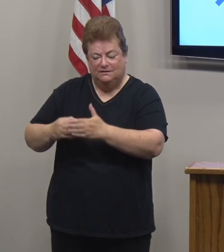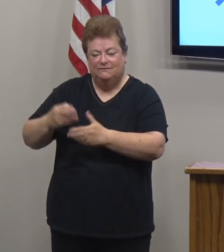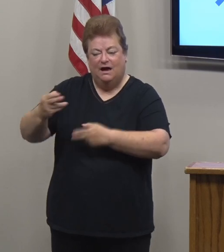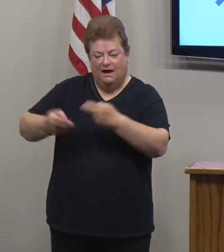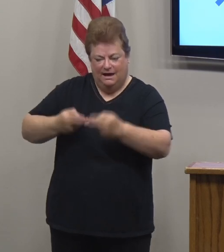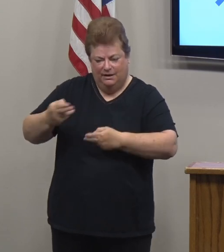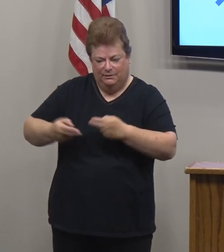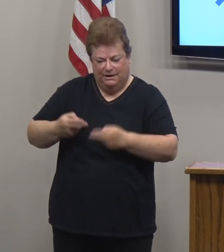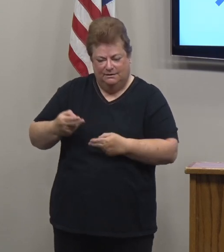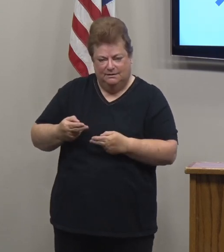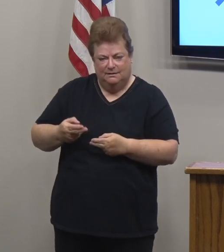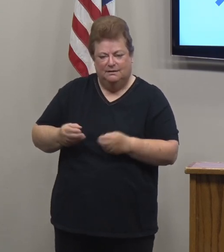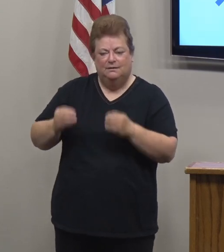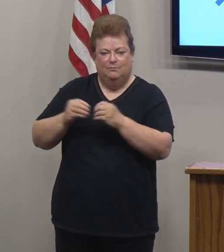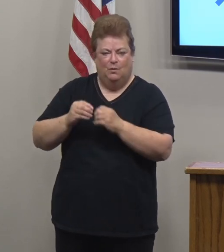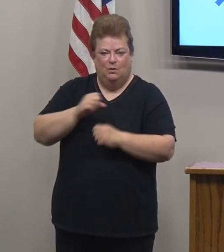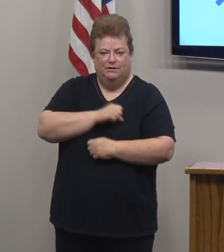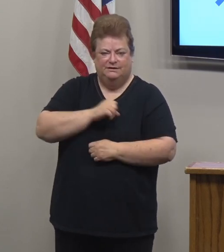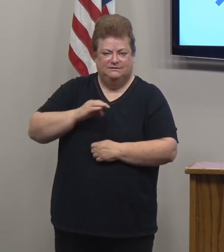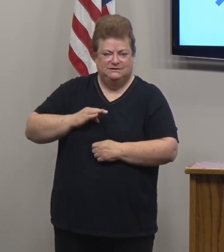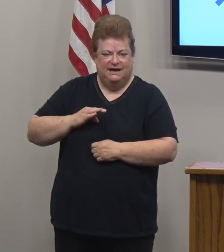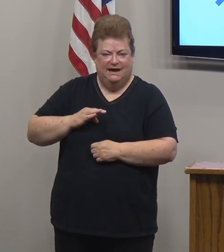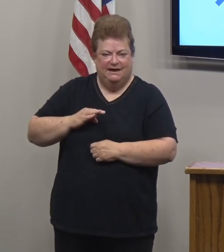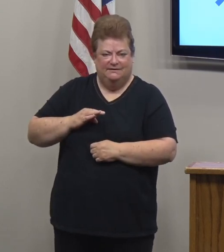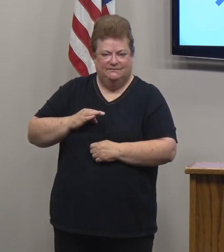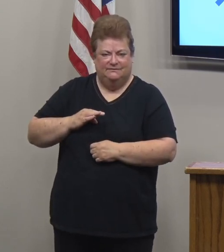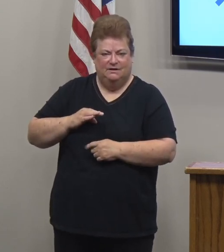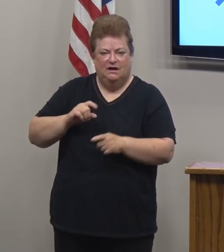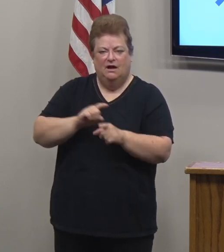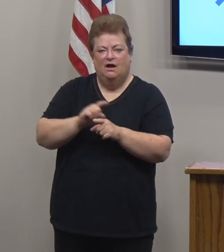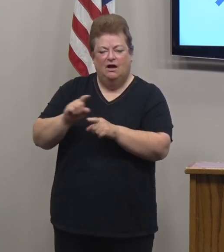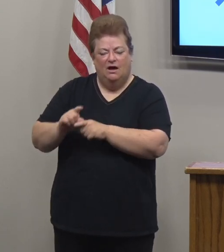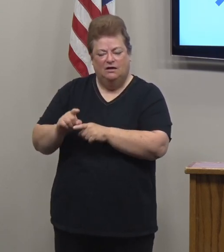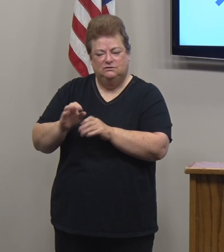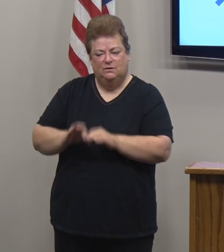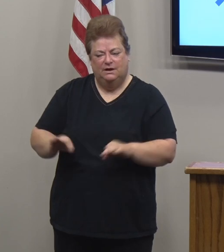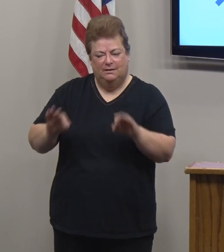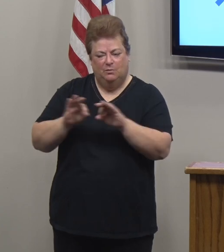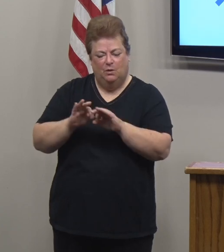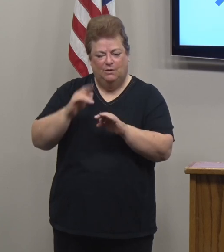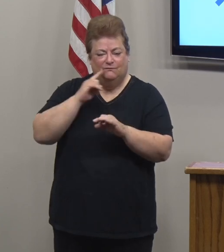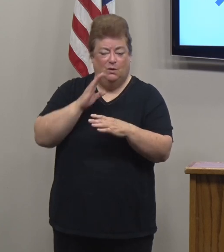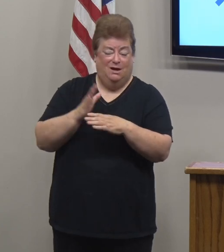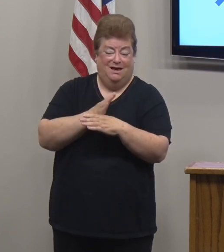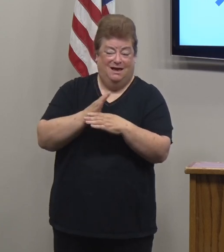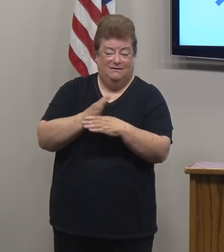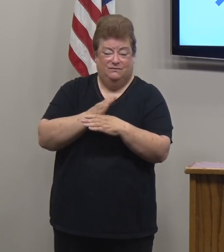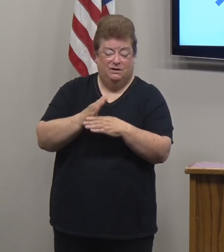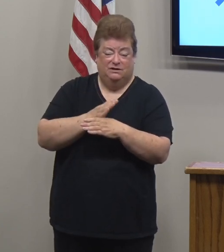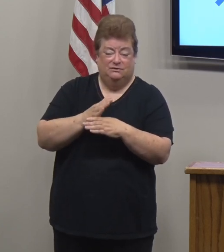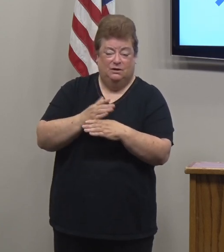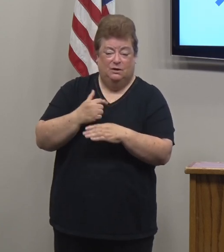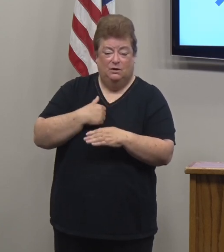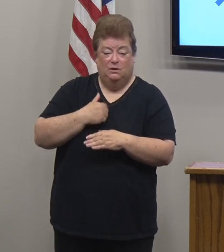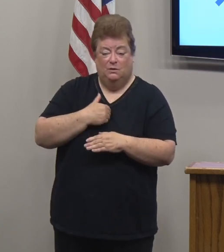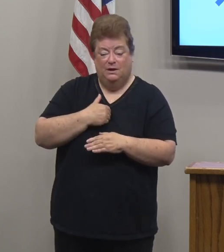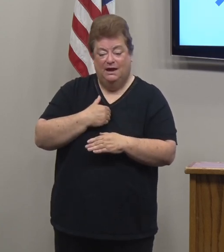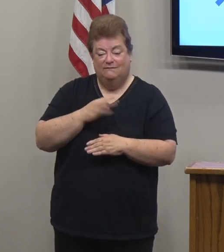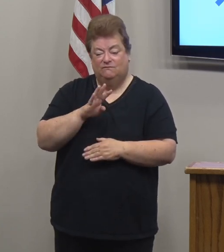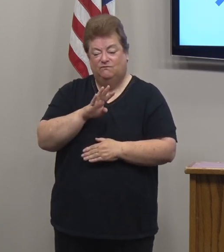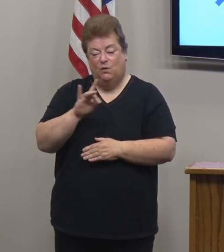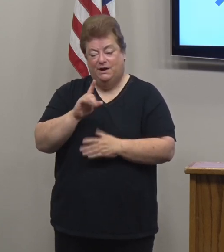additional staffs. And it's also important, you know, average, we usually had a